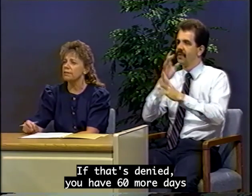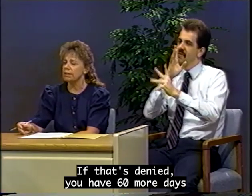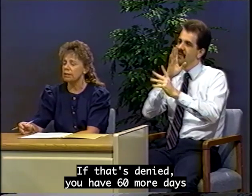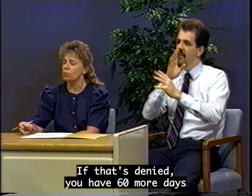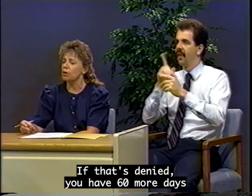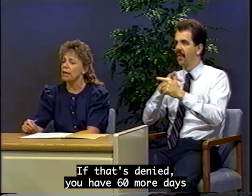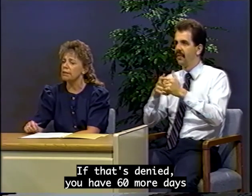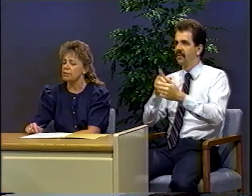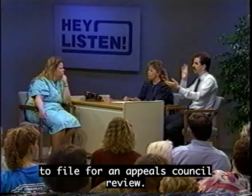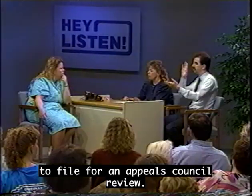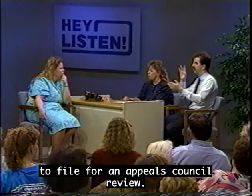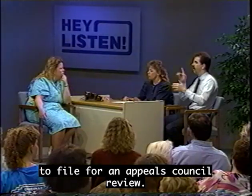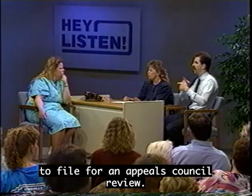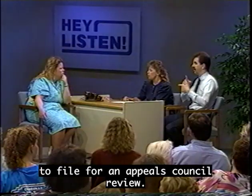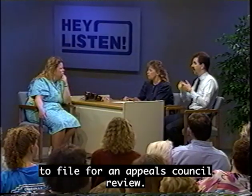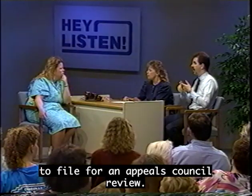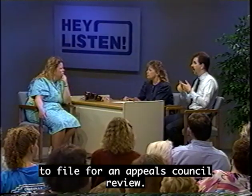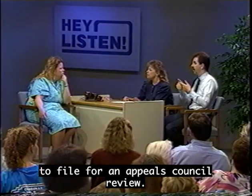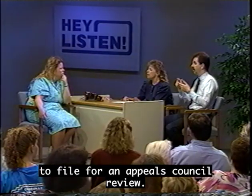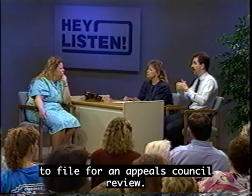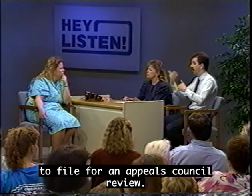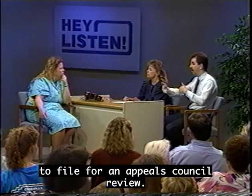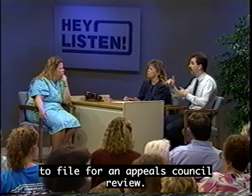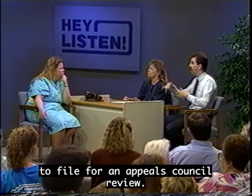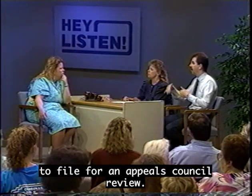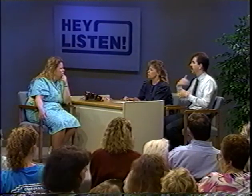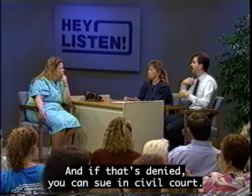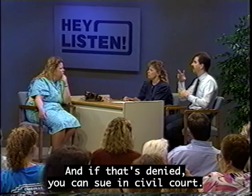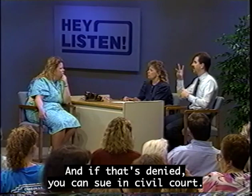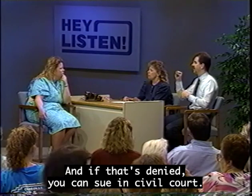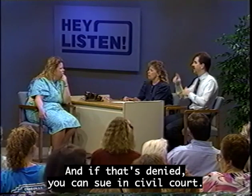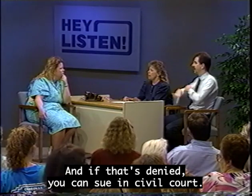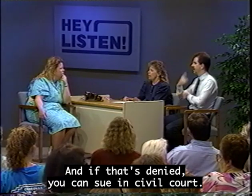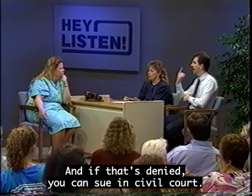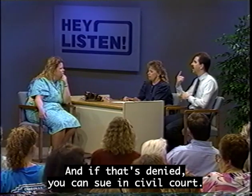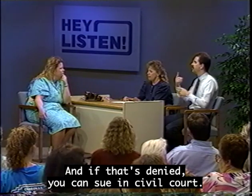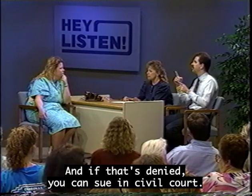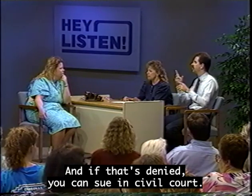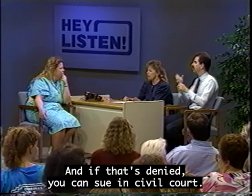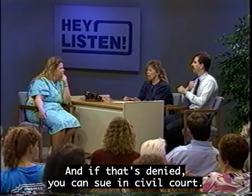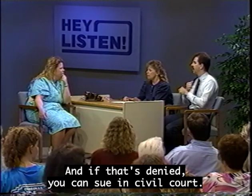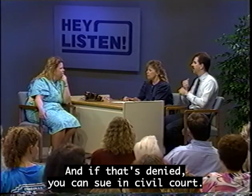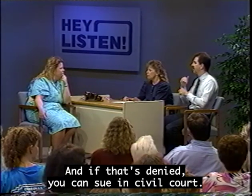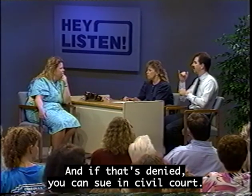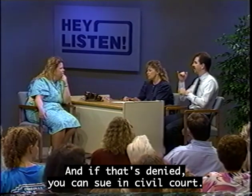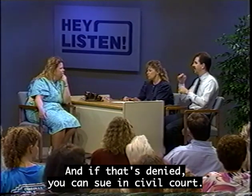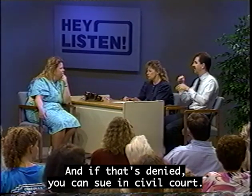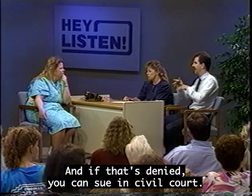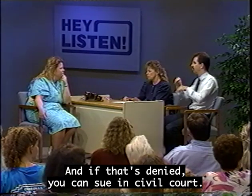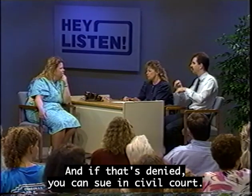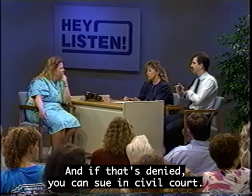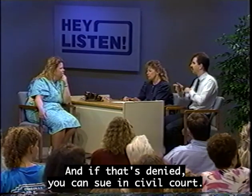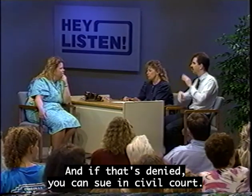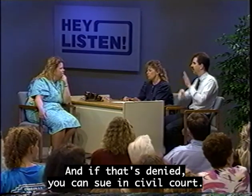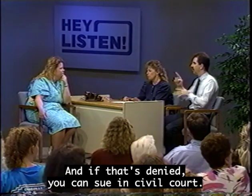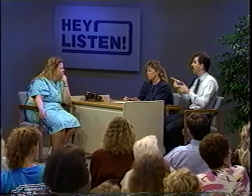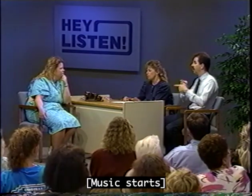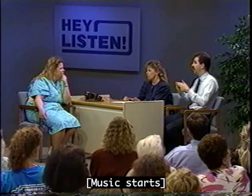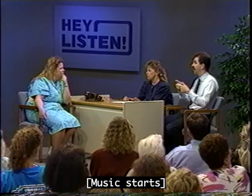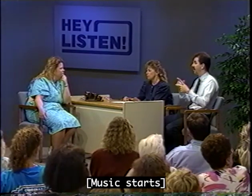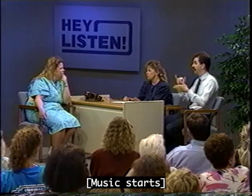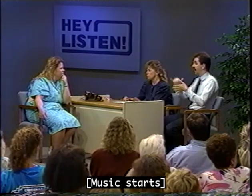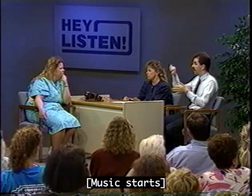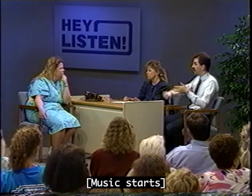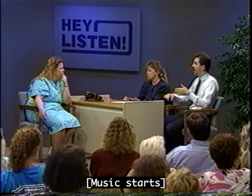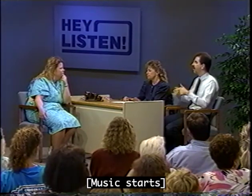denied, you have 60 more days to file for an appeals council review. And if that's denied, you can sue in civil court.